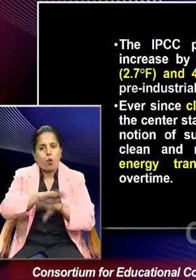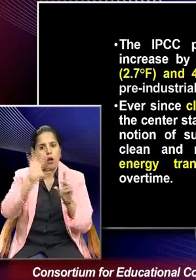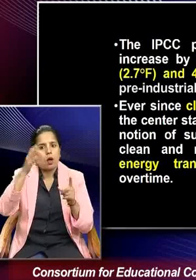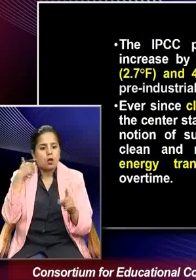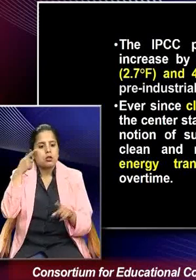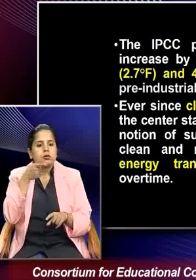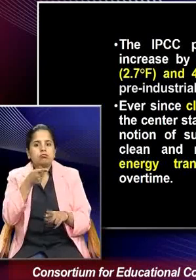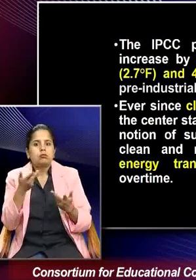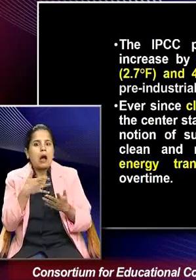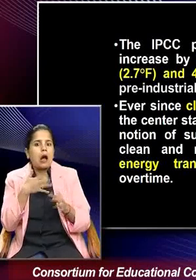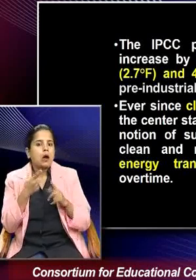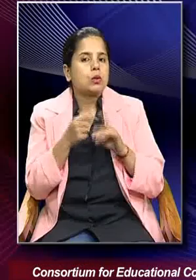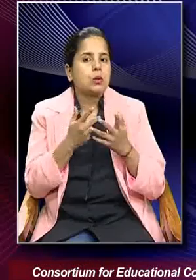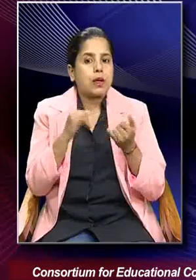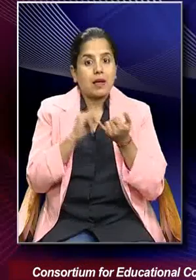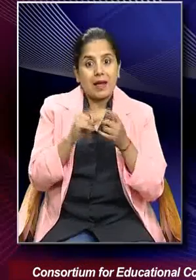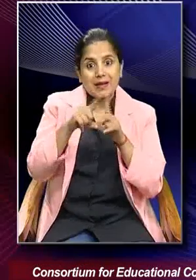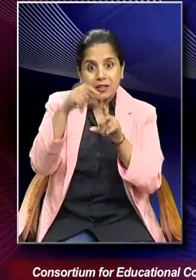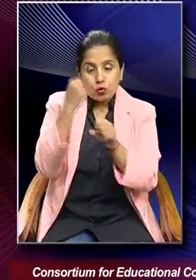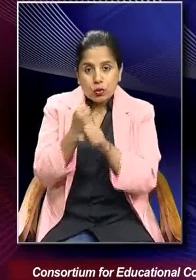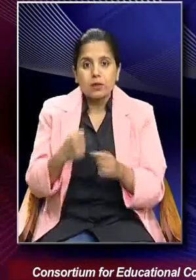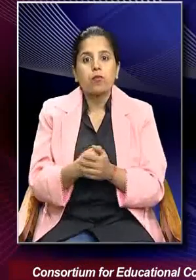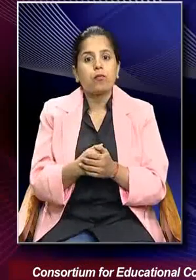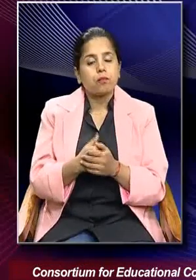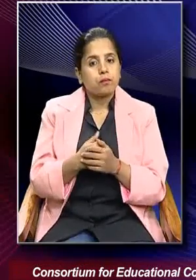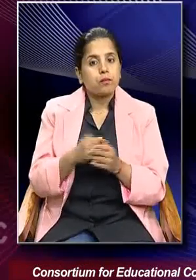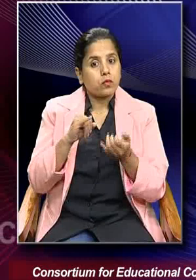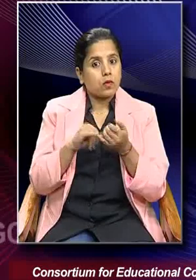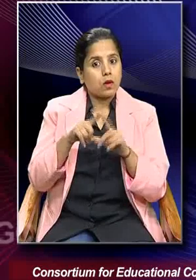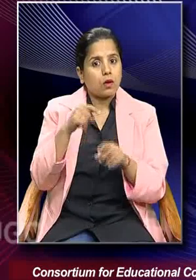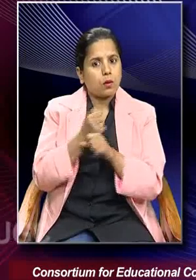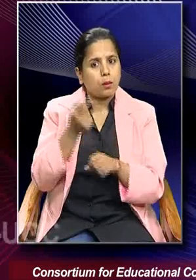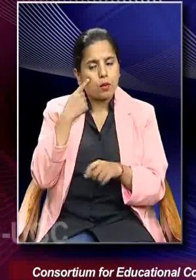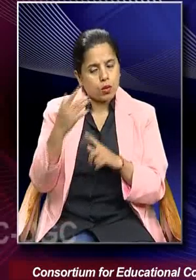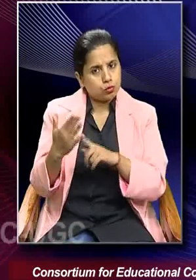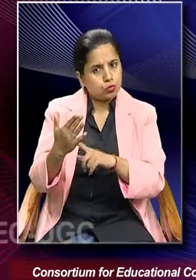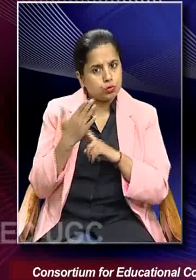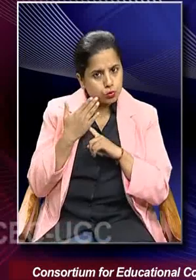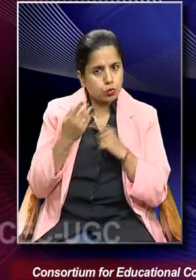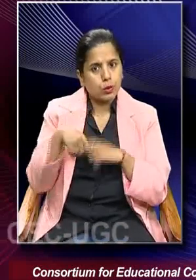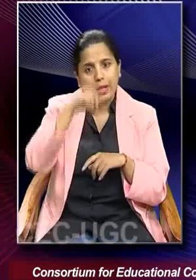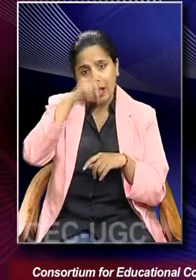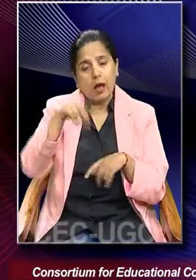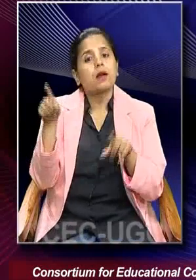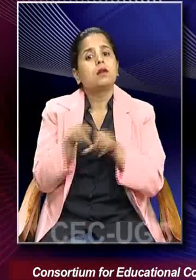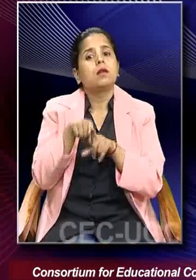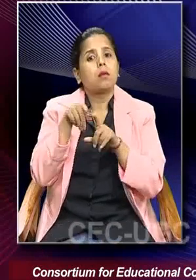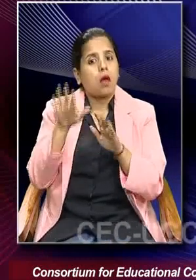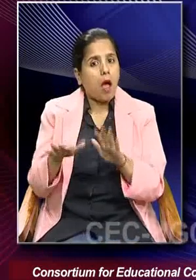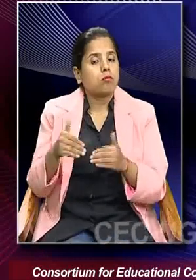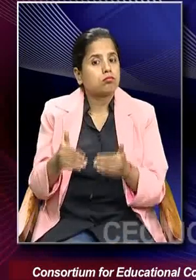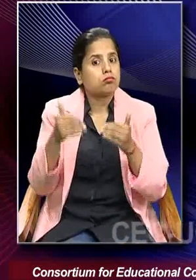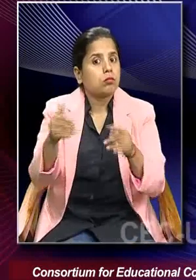countries. SDG have been introduced, and India is also heading towards